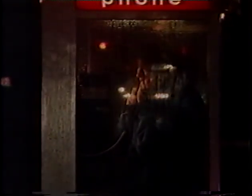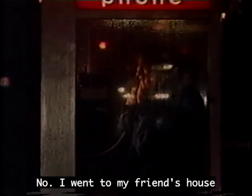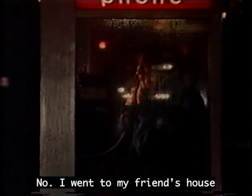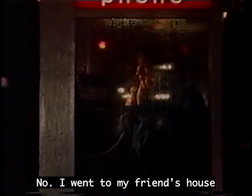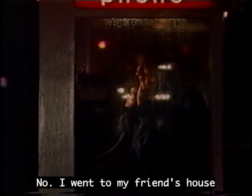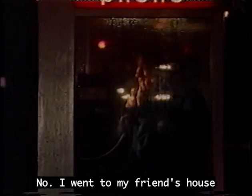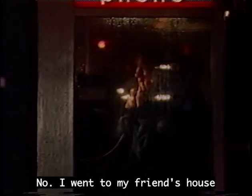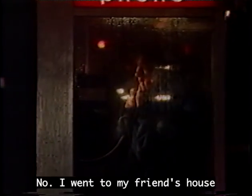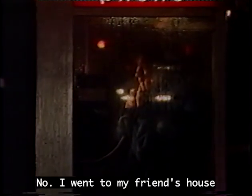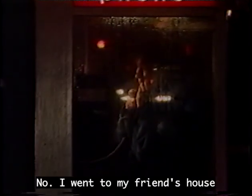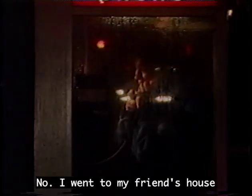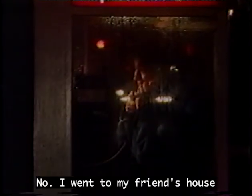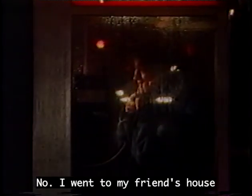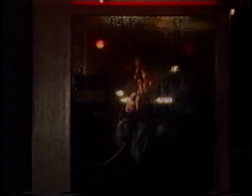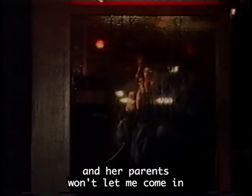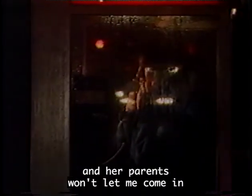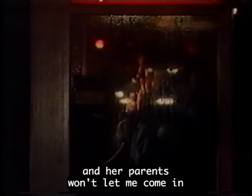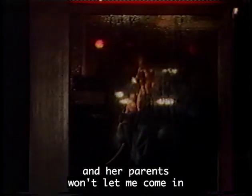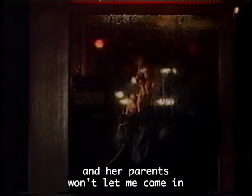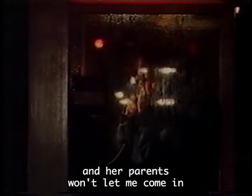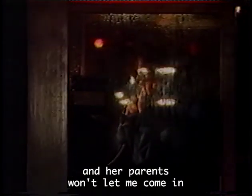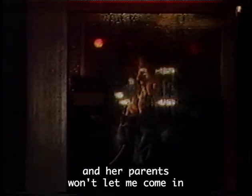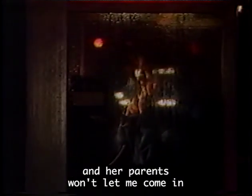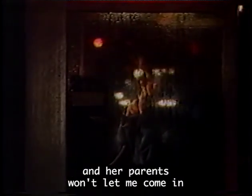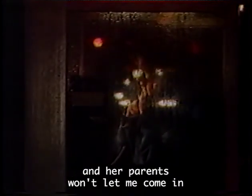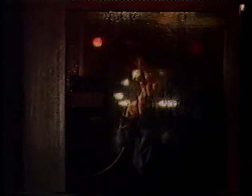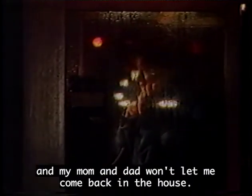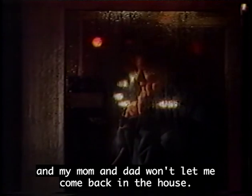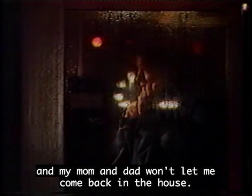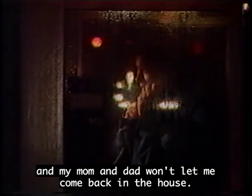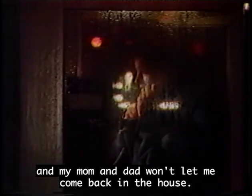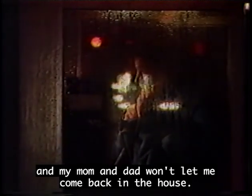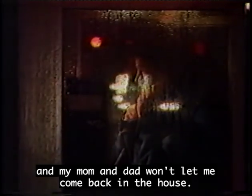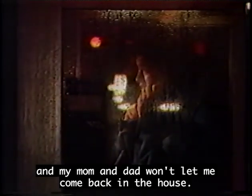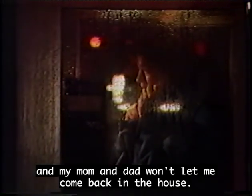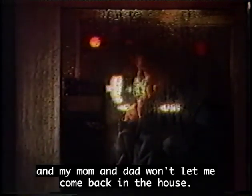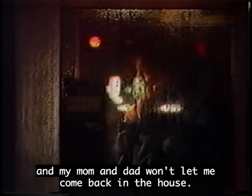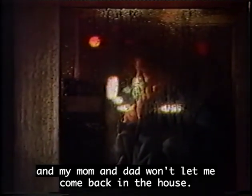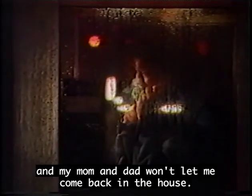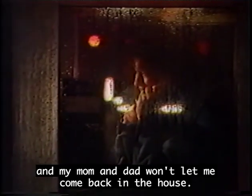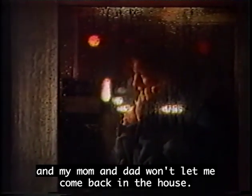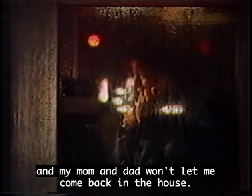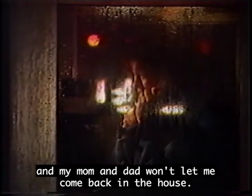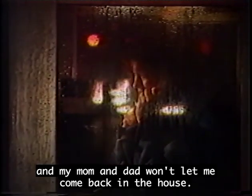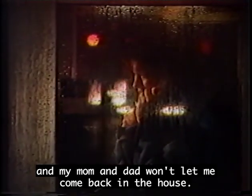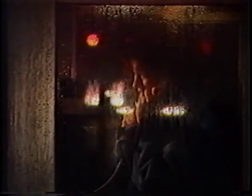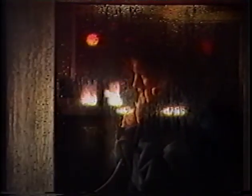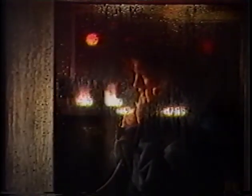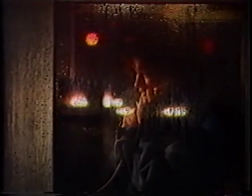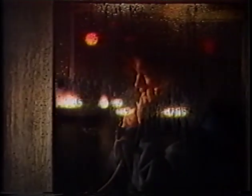No, I went to my friend's house and their parents won't let me come in, and my mom and dad won't let me come back in the house.